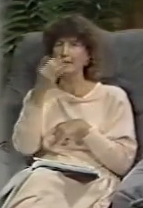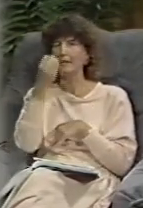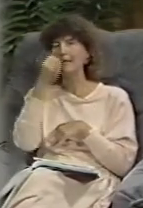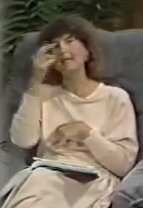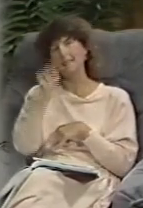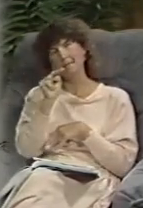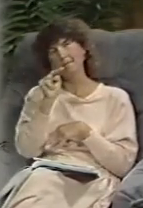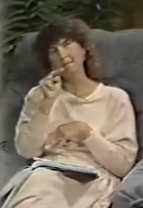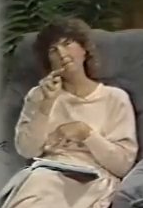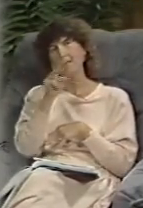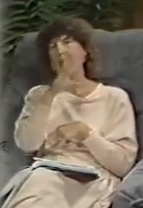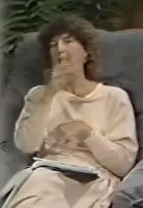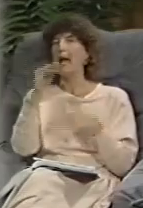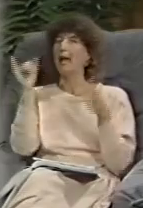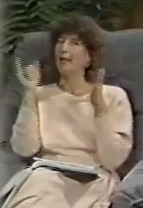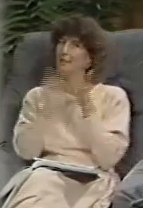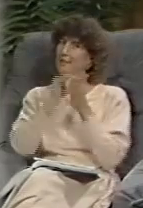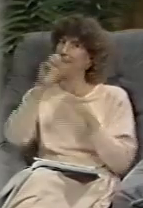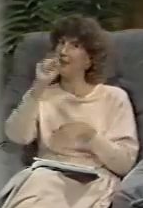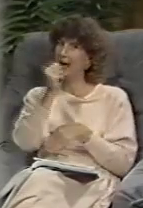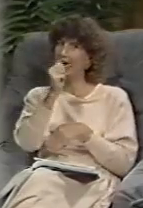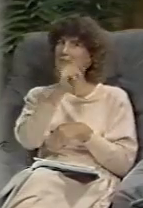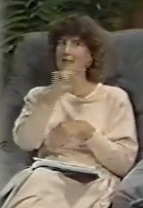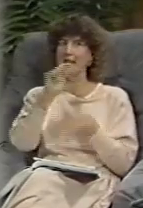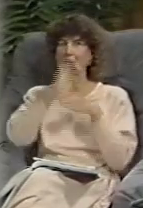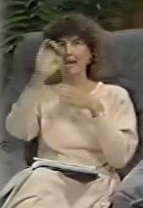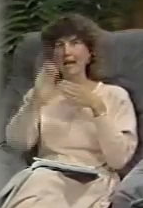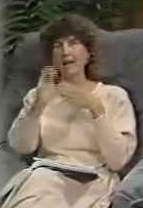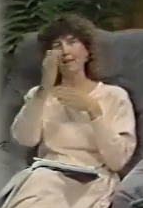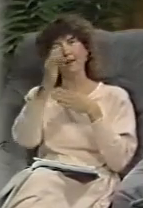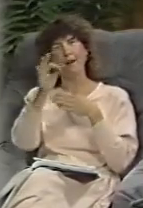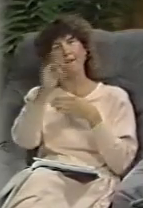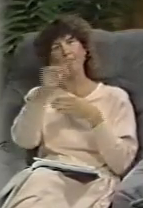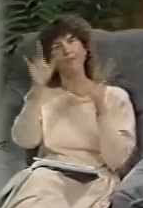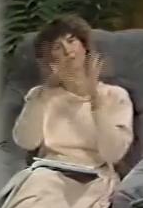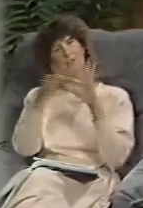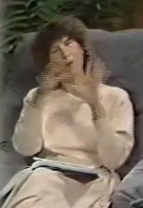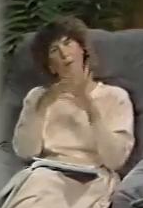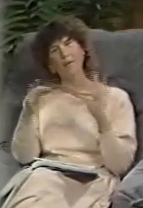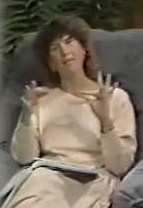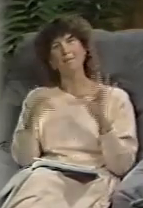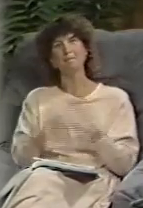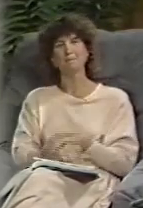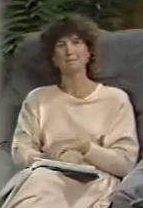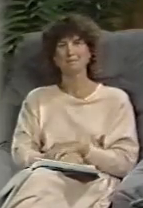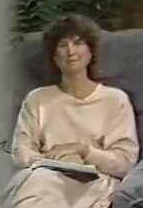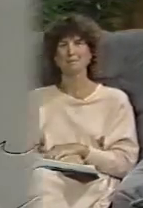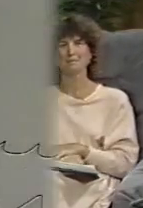be eaten. And that's the end of the story.